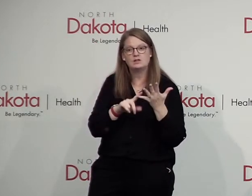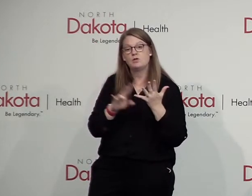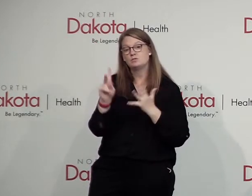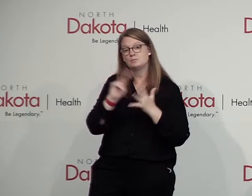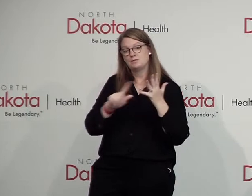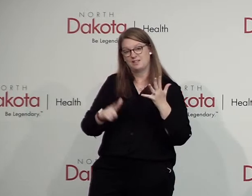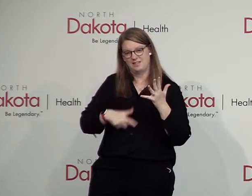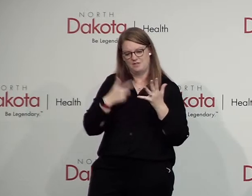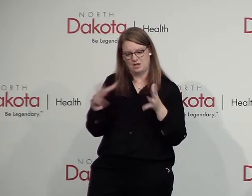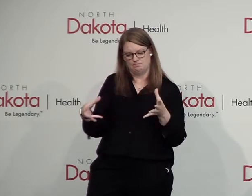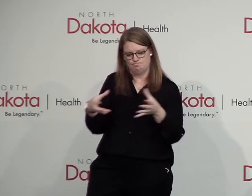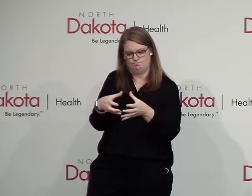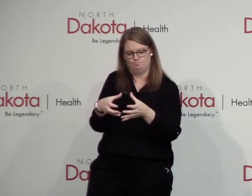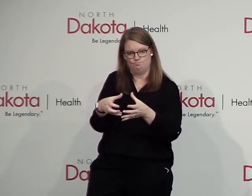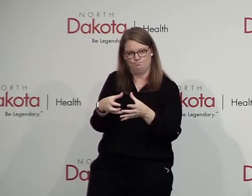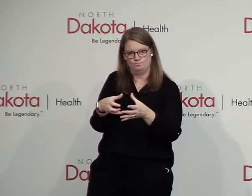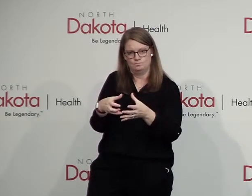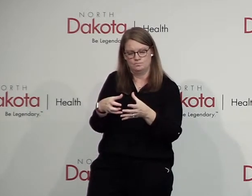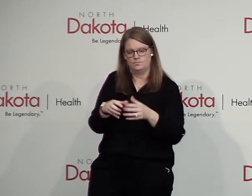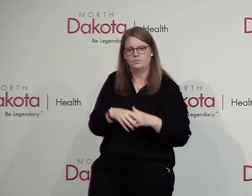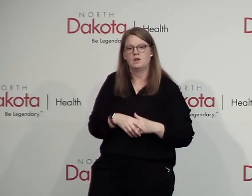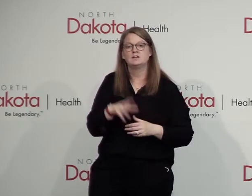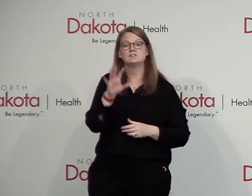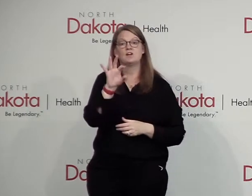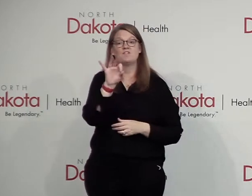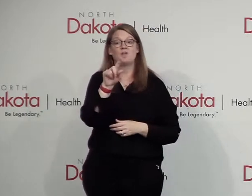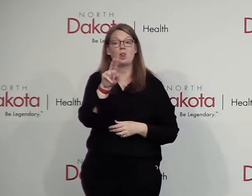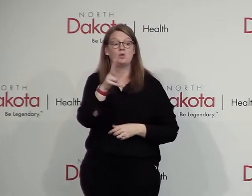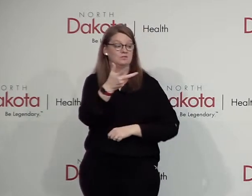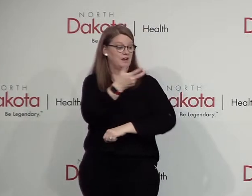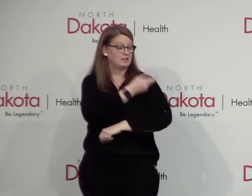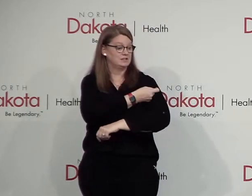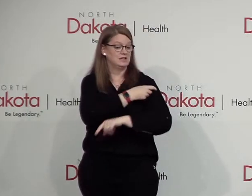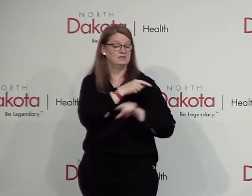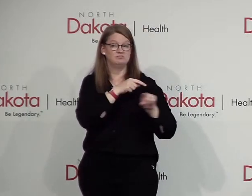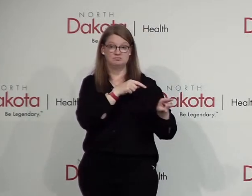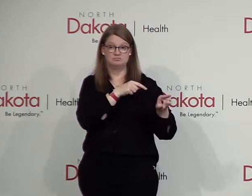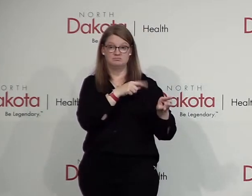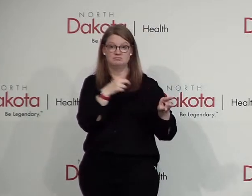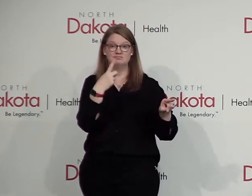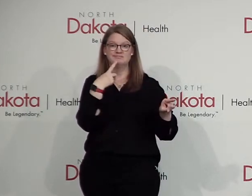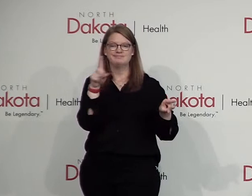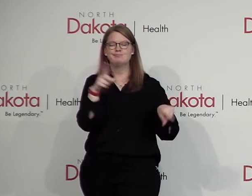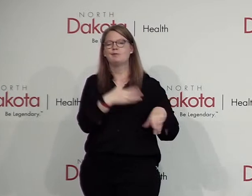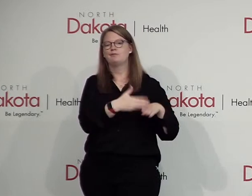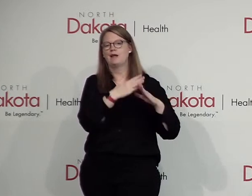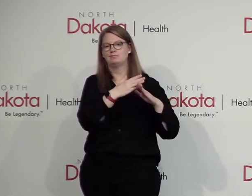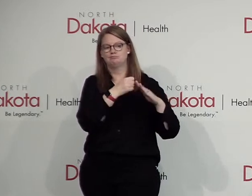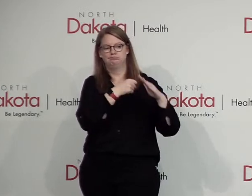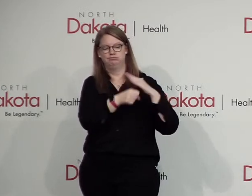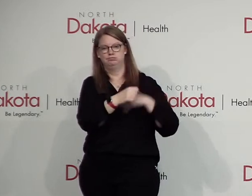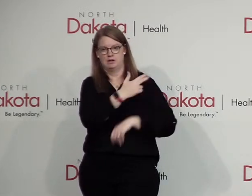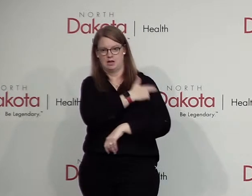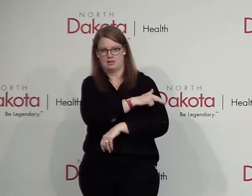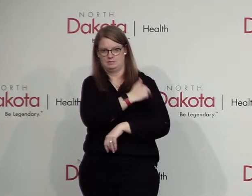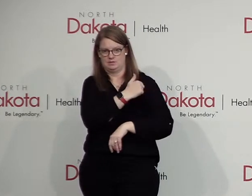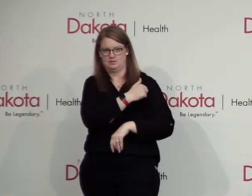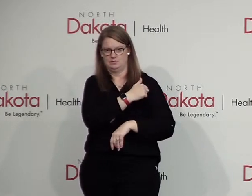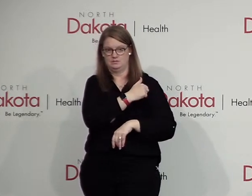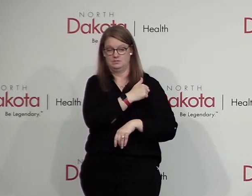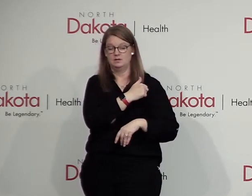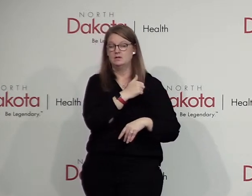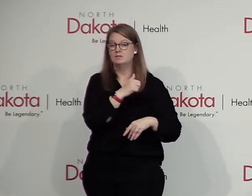living situations. Flu vaccine has been very effective at preventing hospitalizations by as much